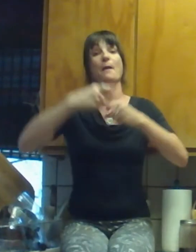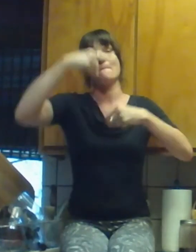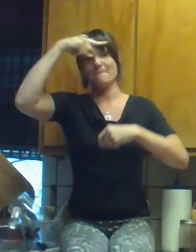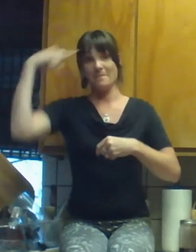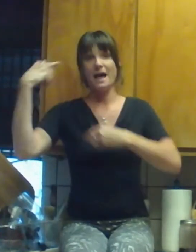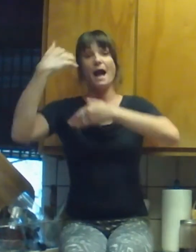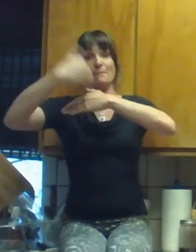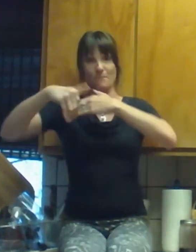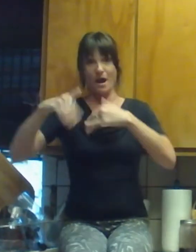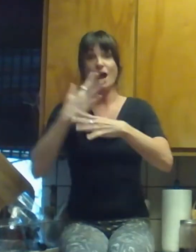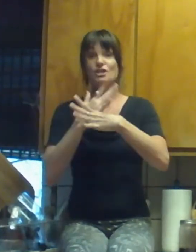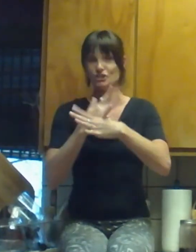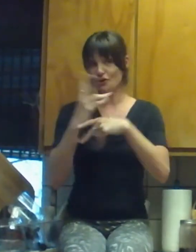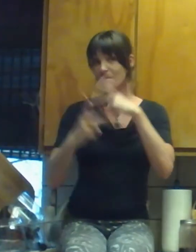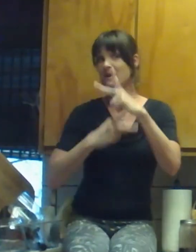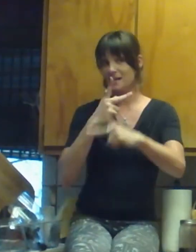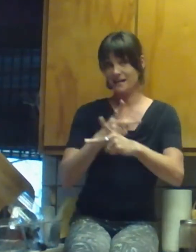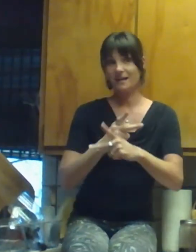our very first episode.